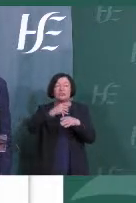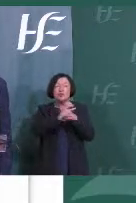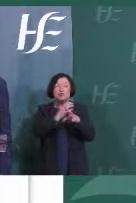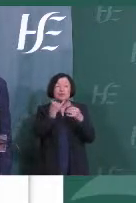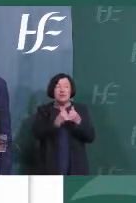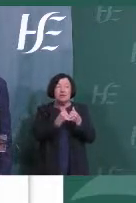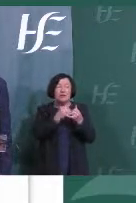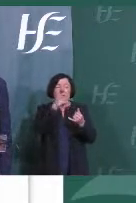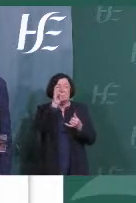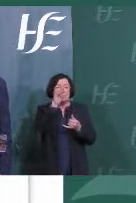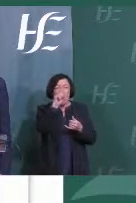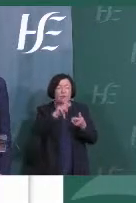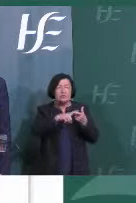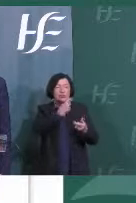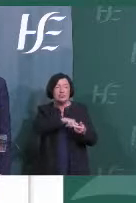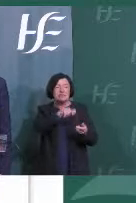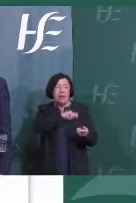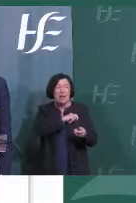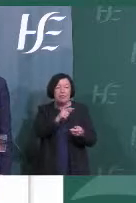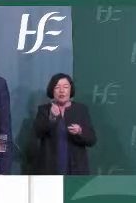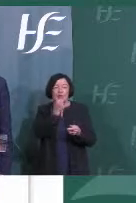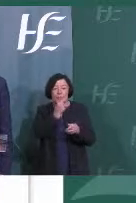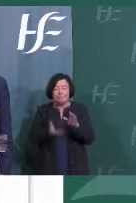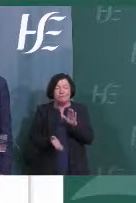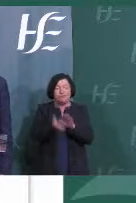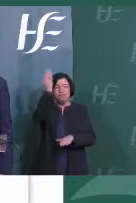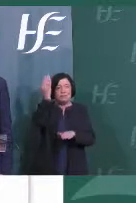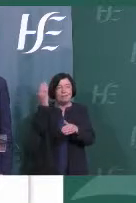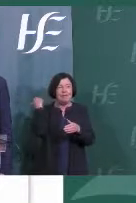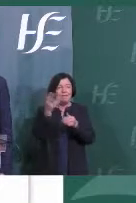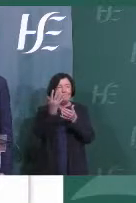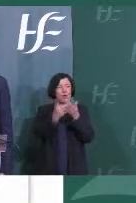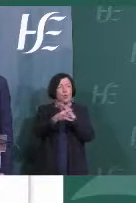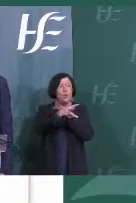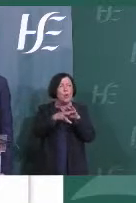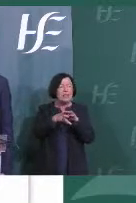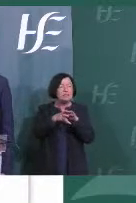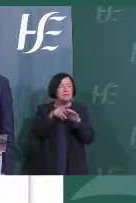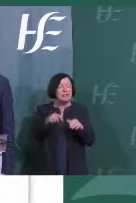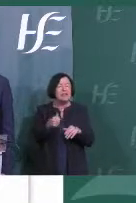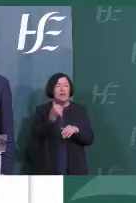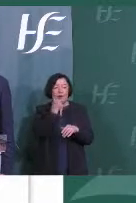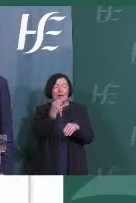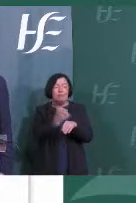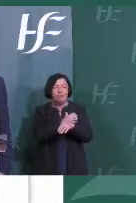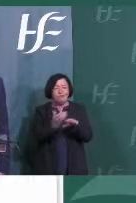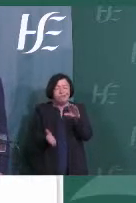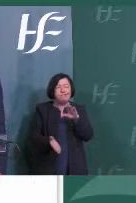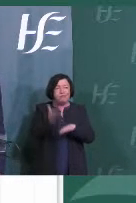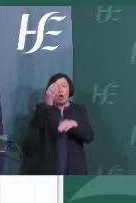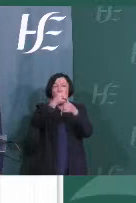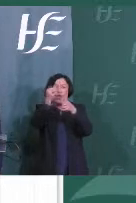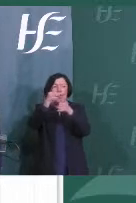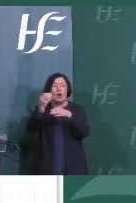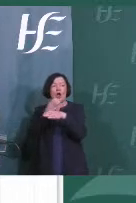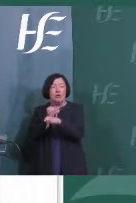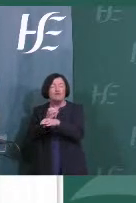like Cyprus or Spain, which have risen quite dramatically in the past few weeks. Cases continue to rise in some other